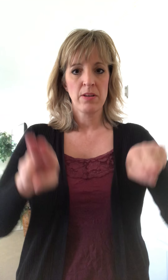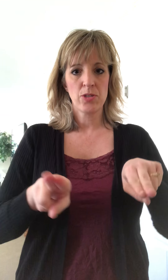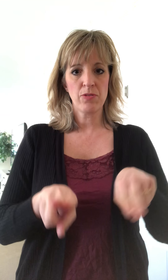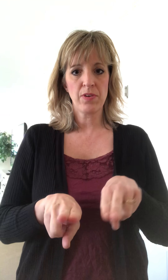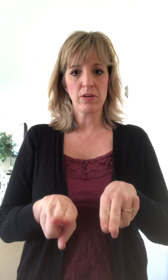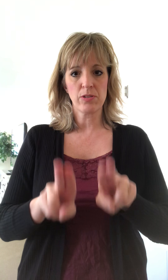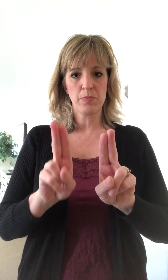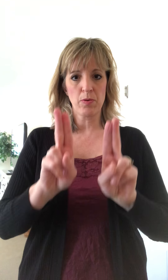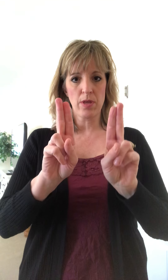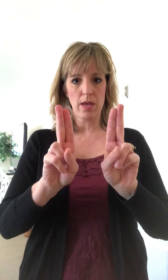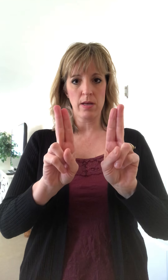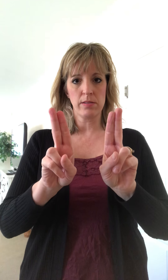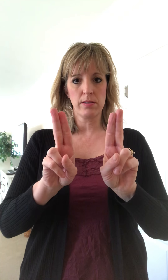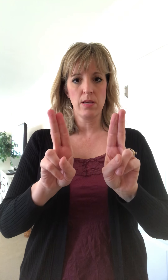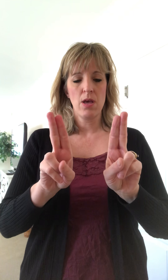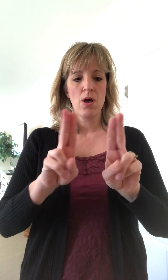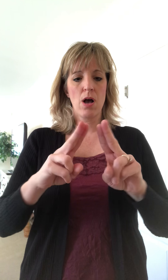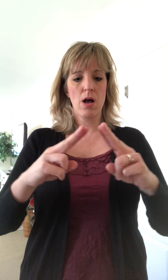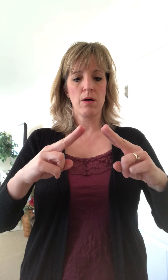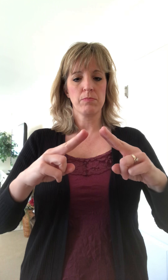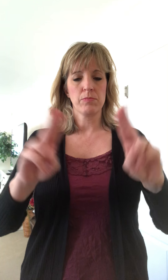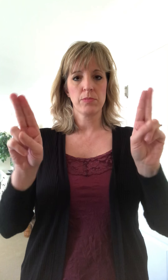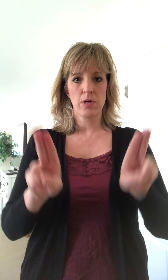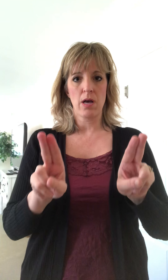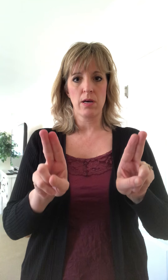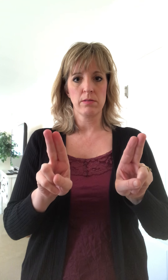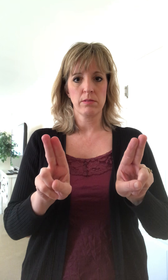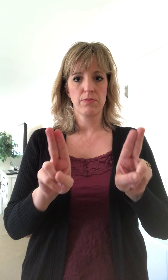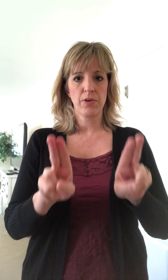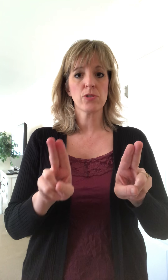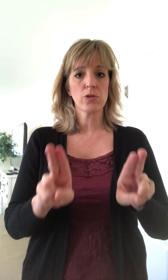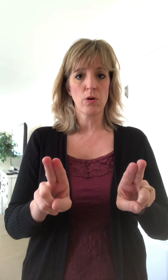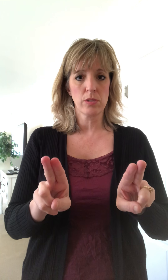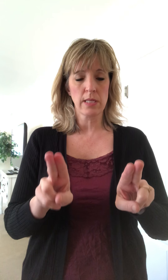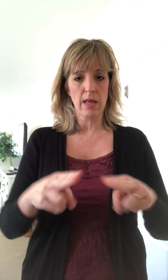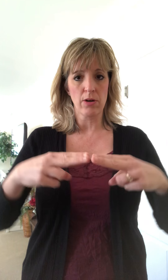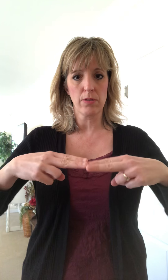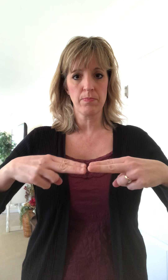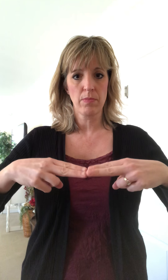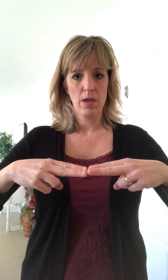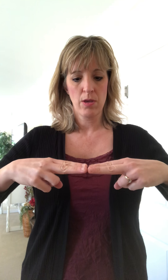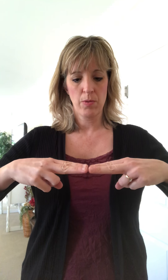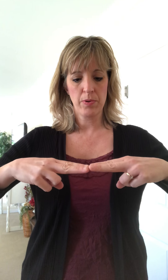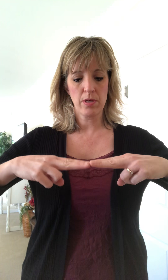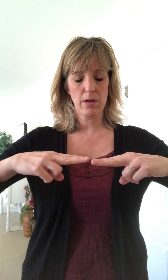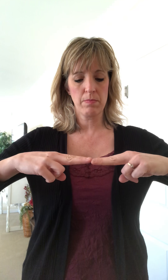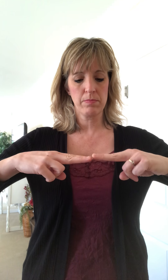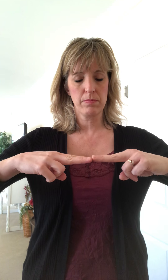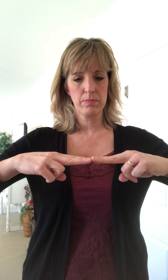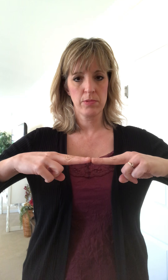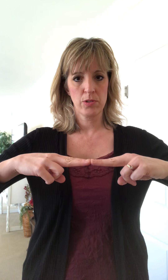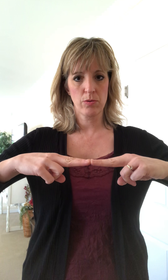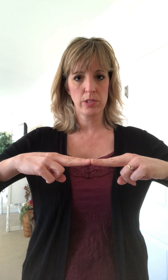with your fingers. 2 fingers, both hands. fingers are closed together. You put them towards each